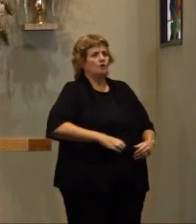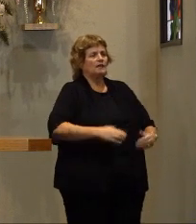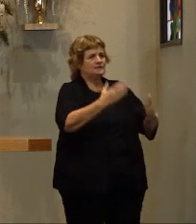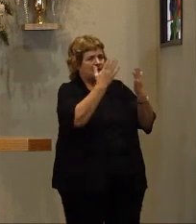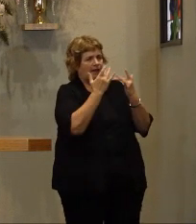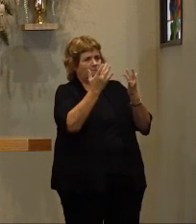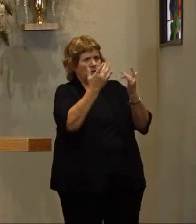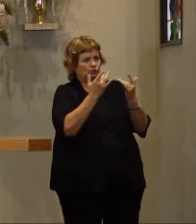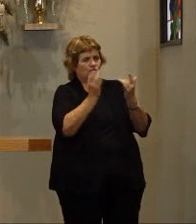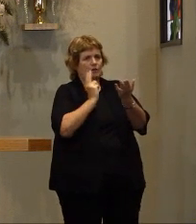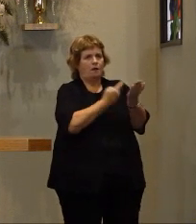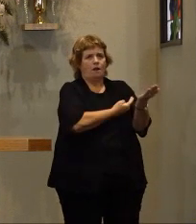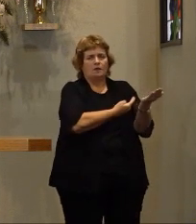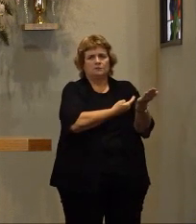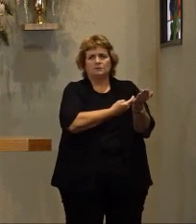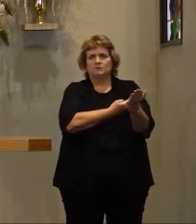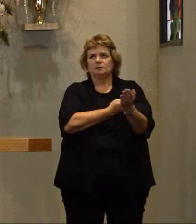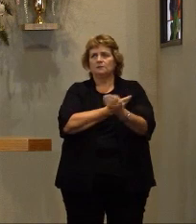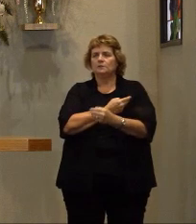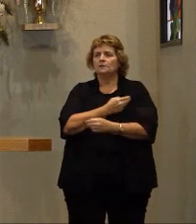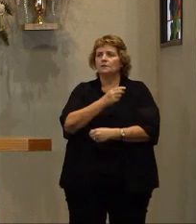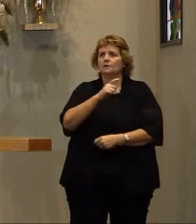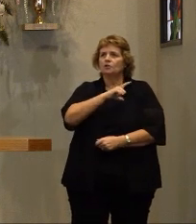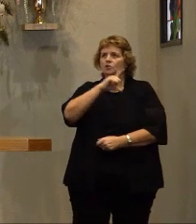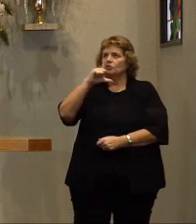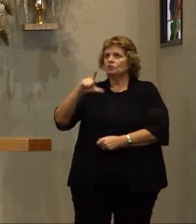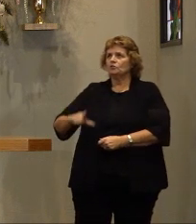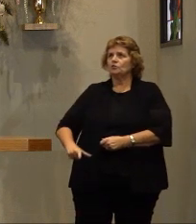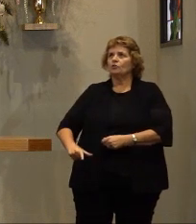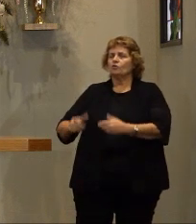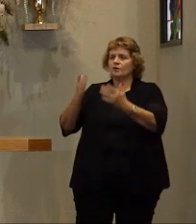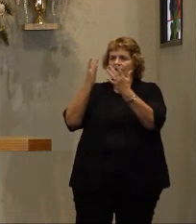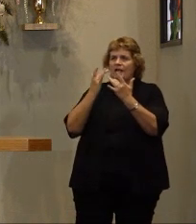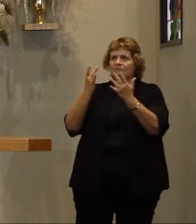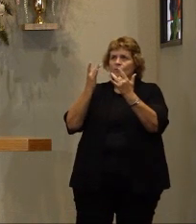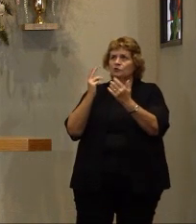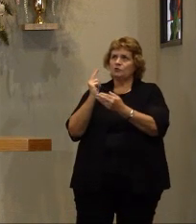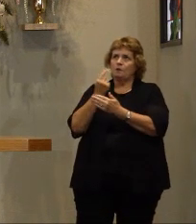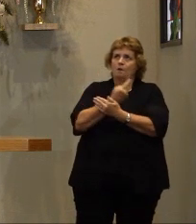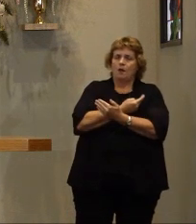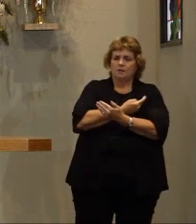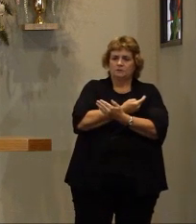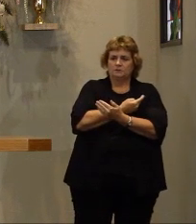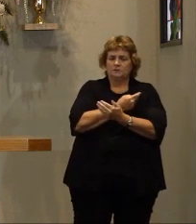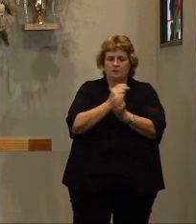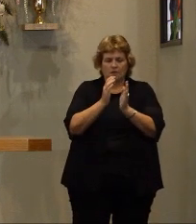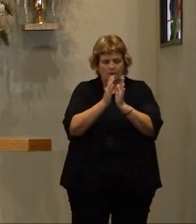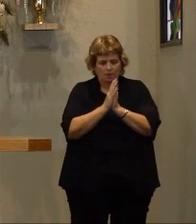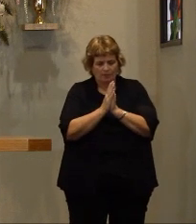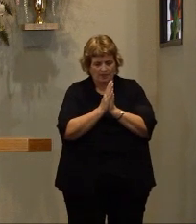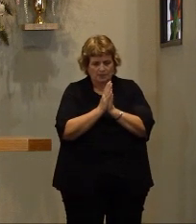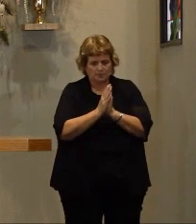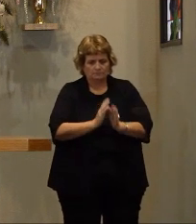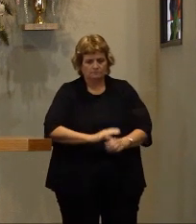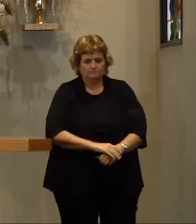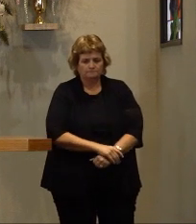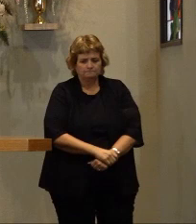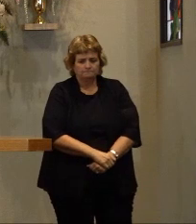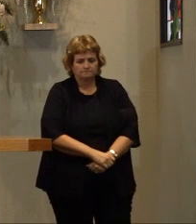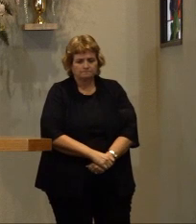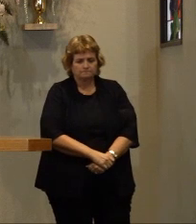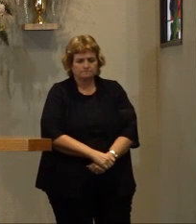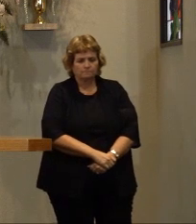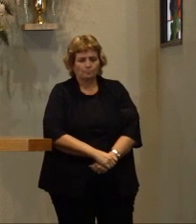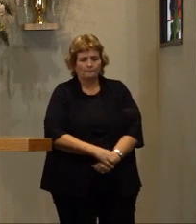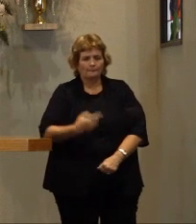mercy upon us. Lord, have mercy upon us. Amen.